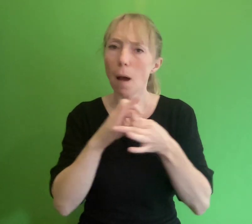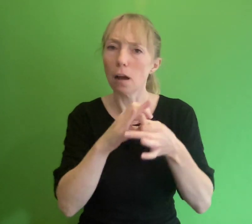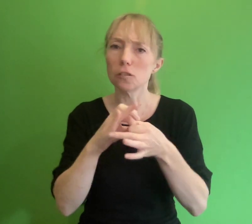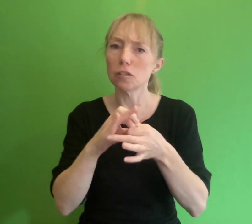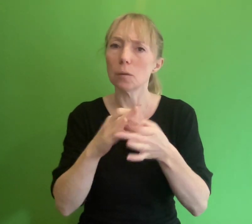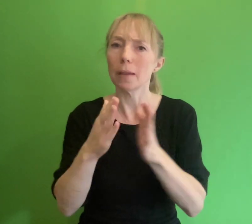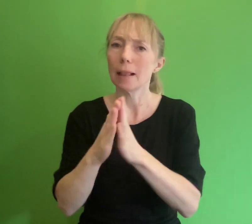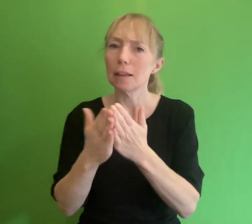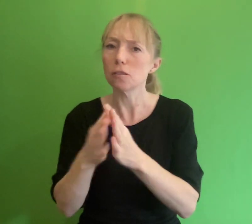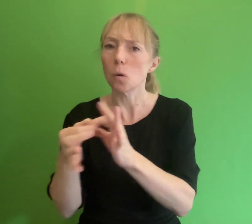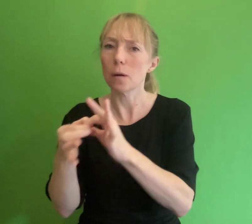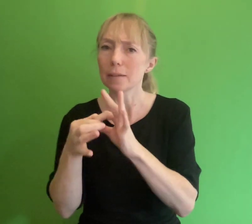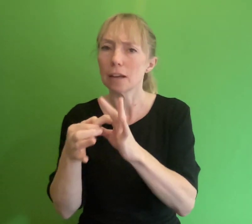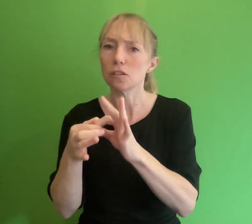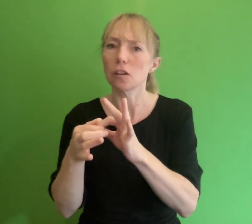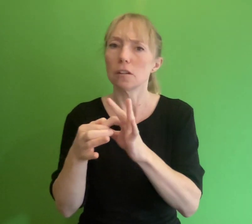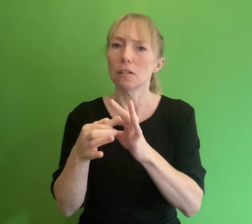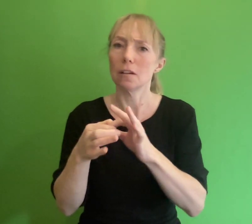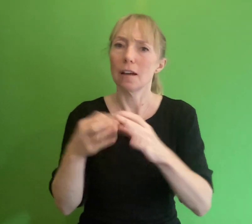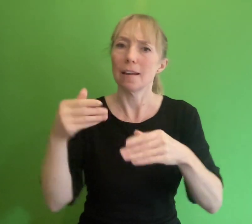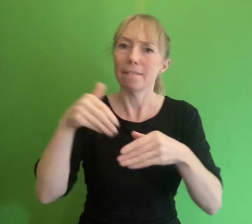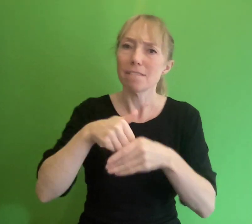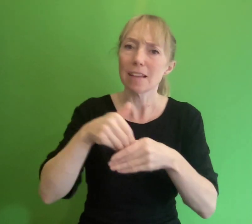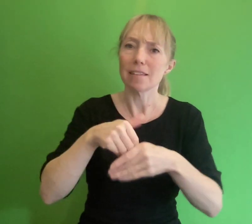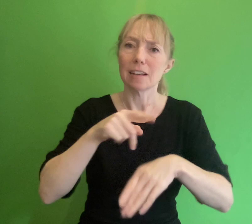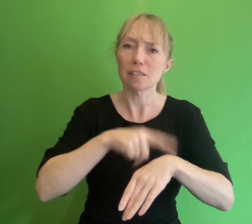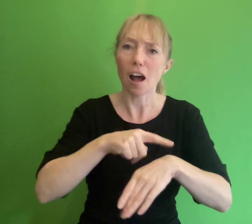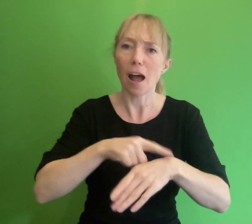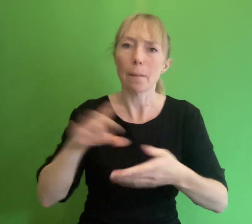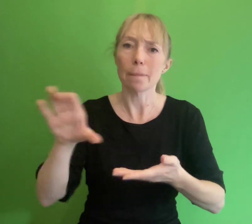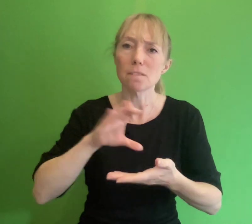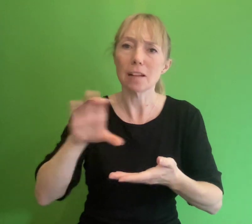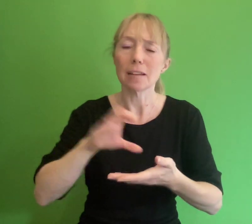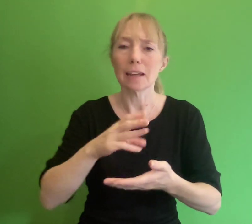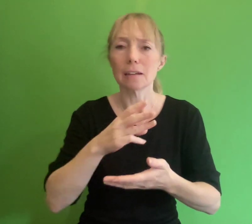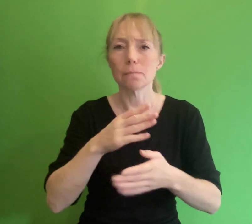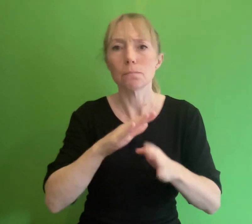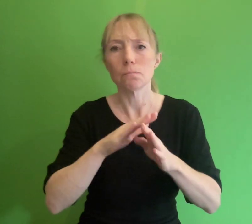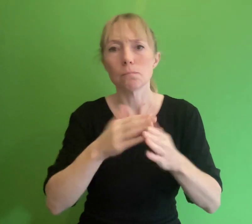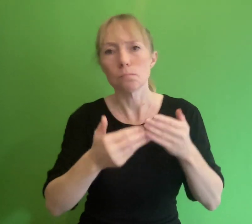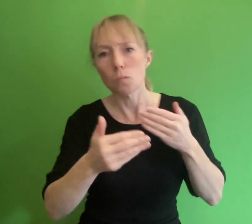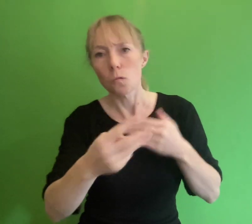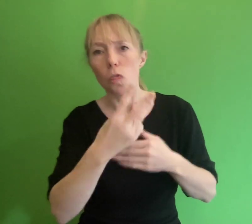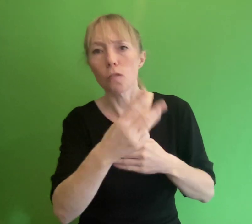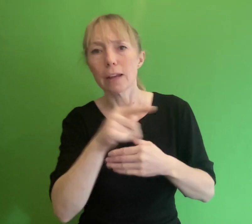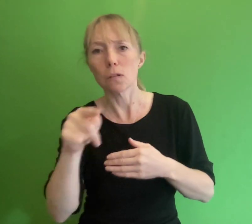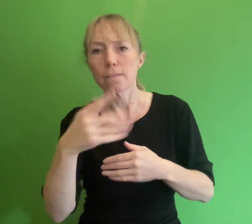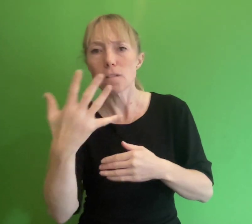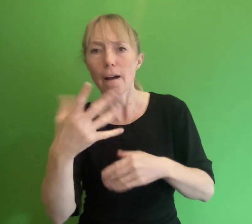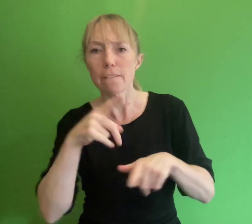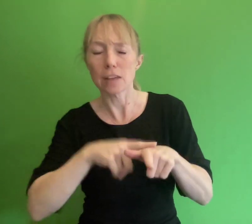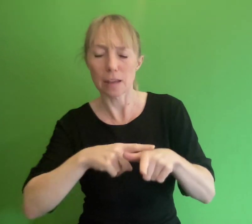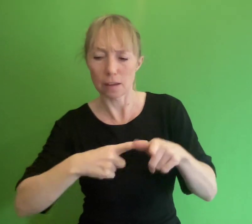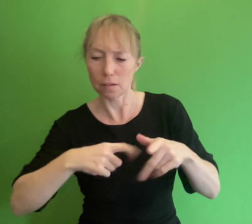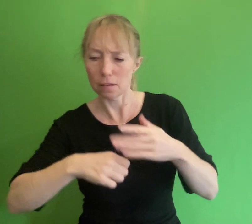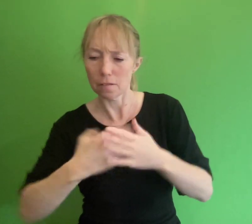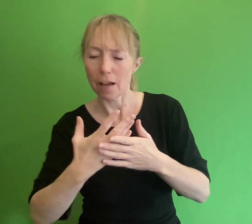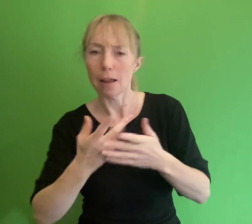investing sustained time and funding over 3 to 5 years to develop and run learning and development programmes for